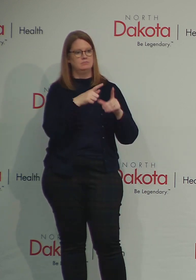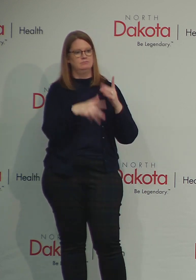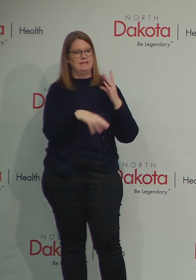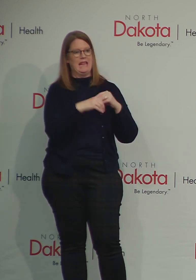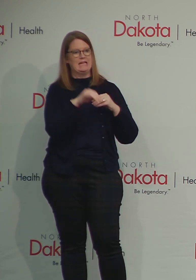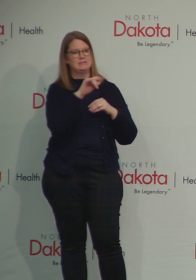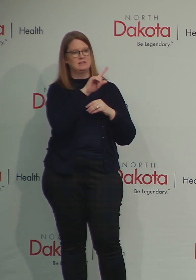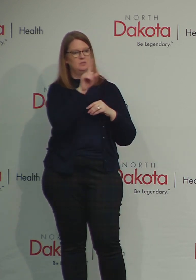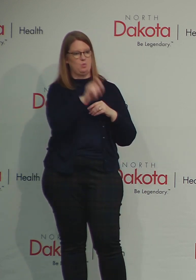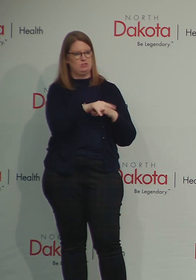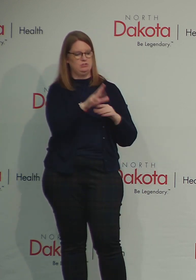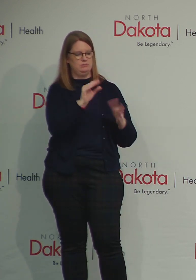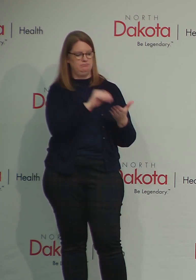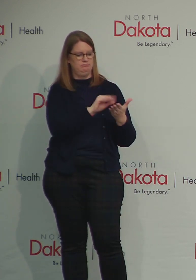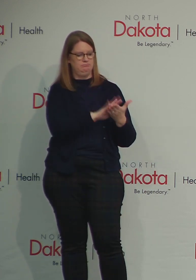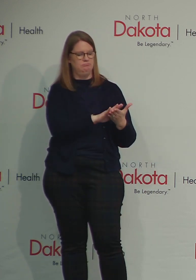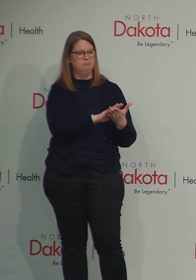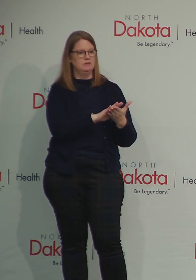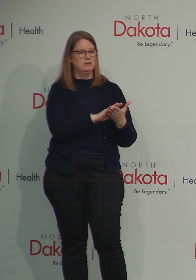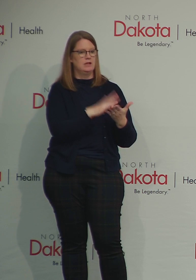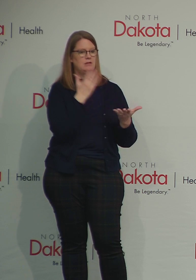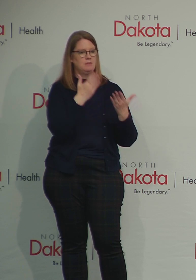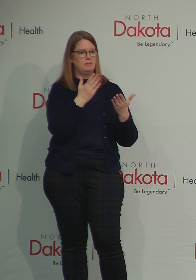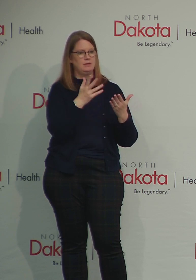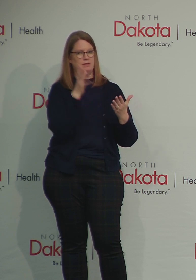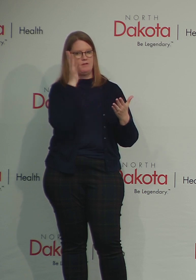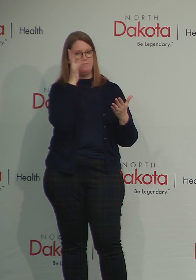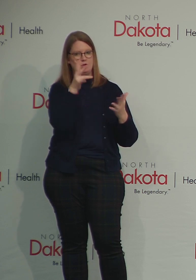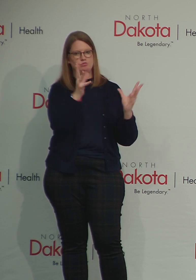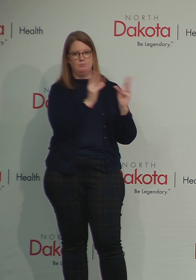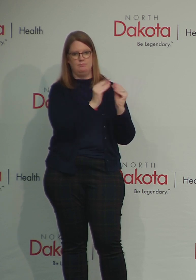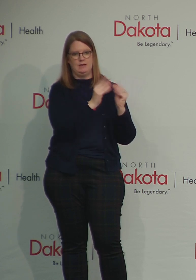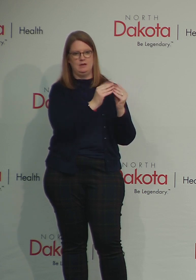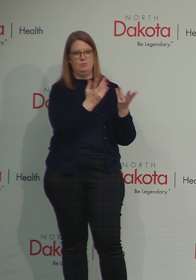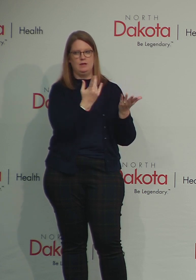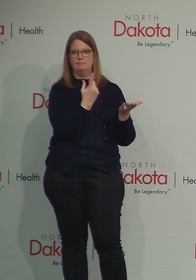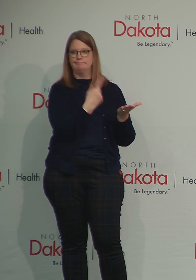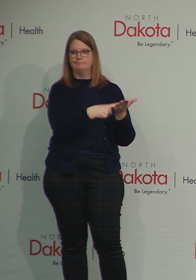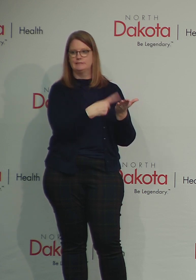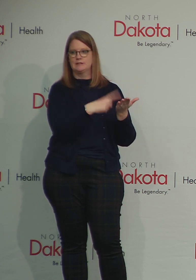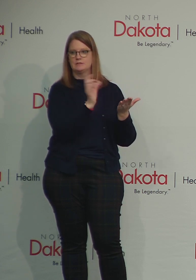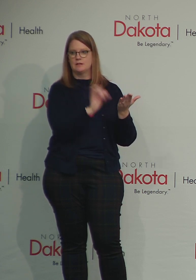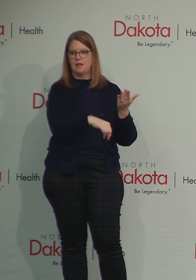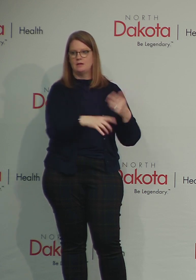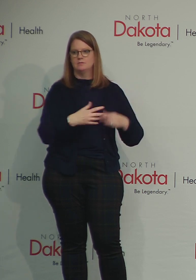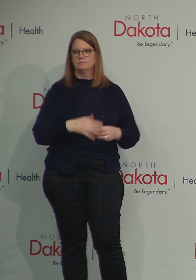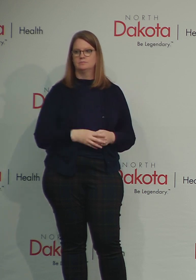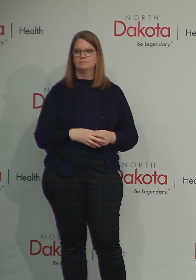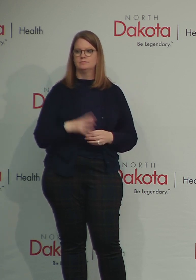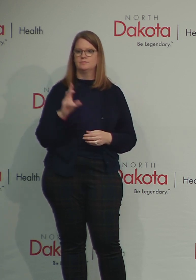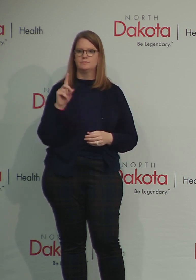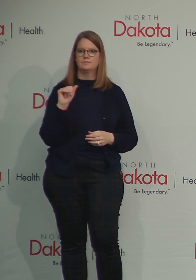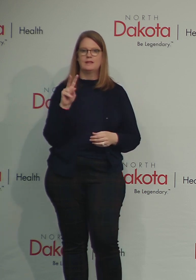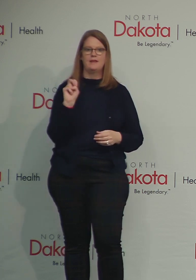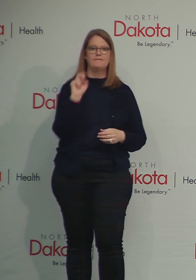some healthcare providers at a future meeting to dive more deeply into that thing.